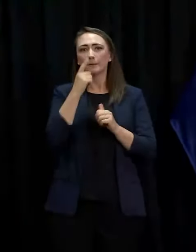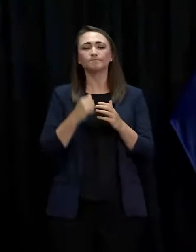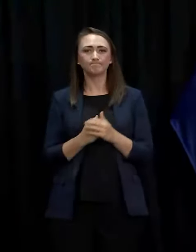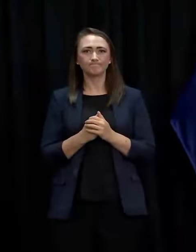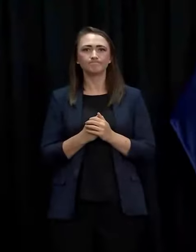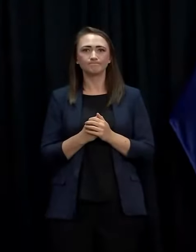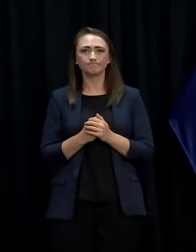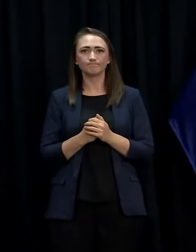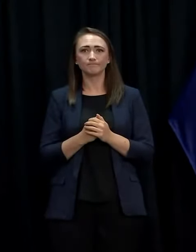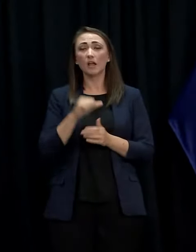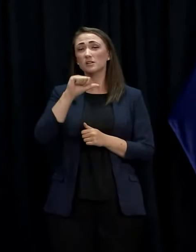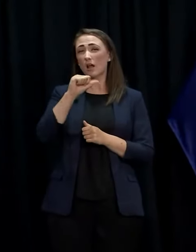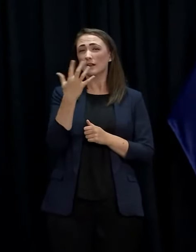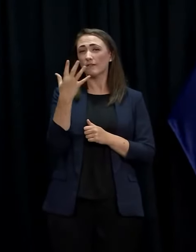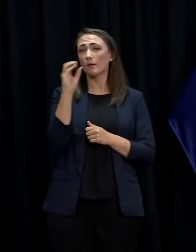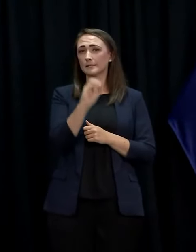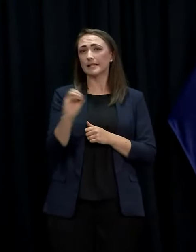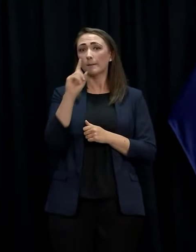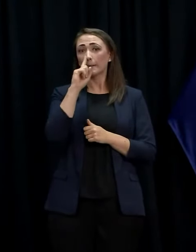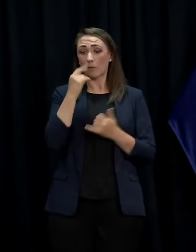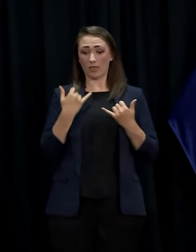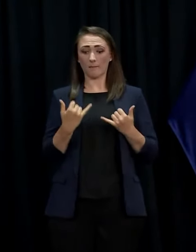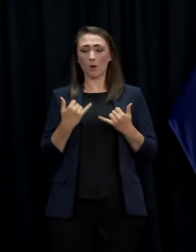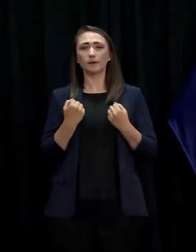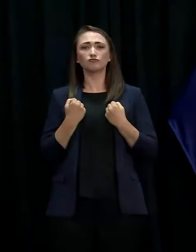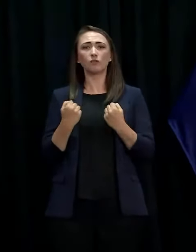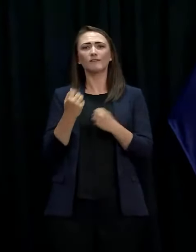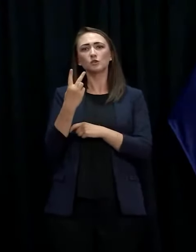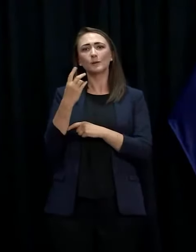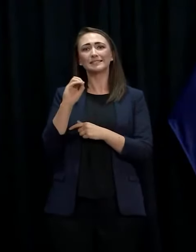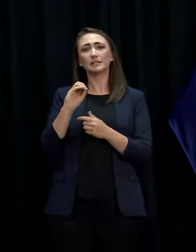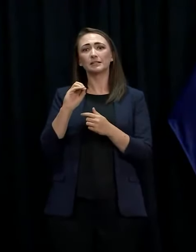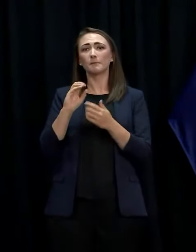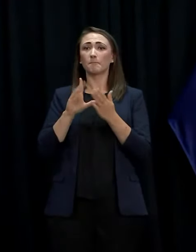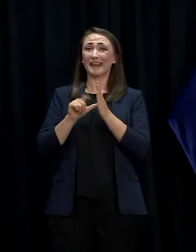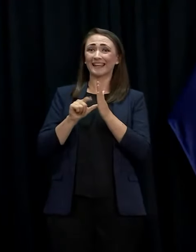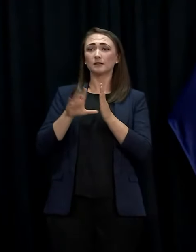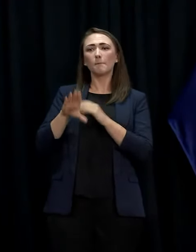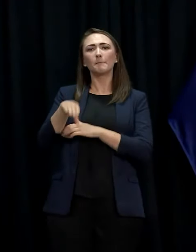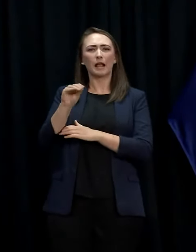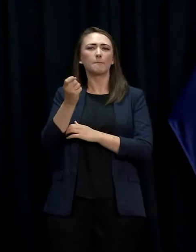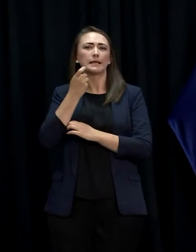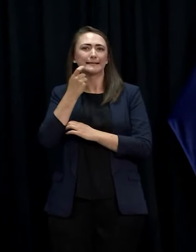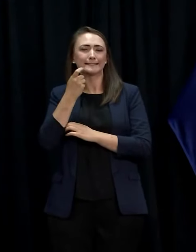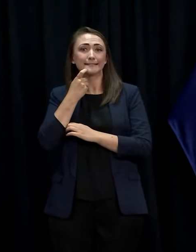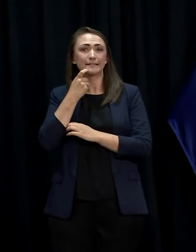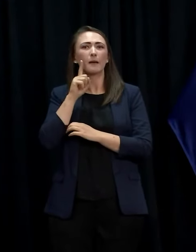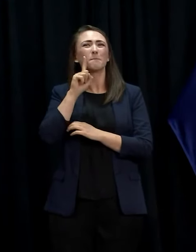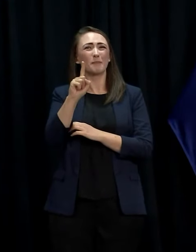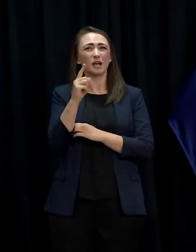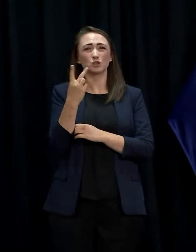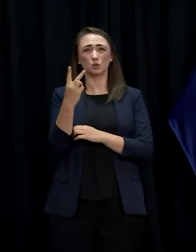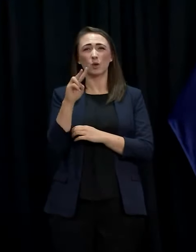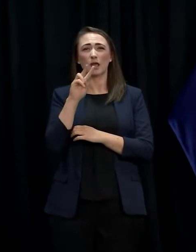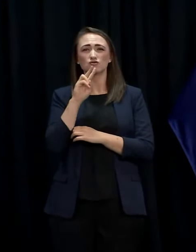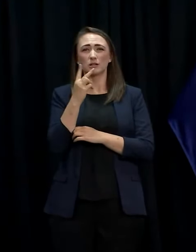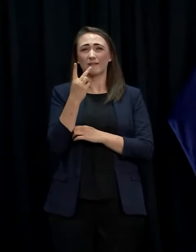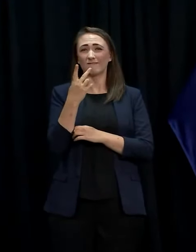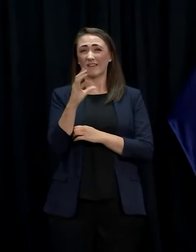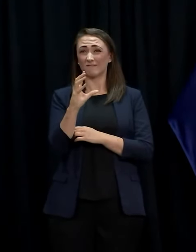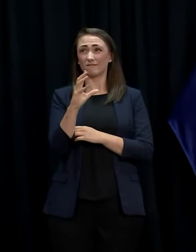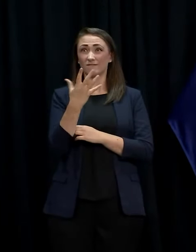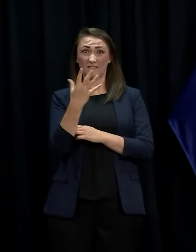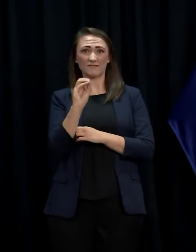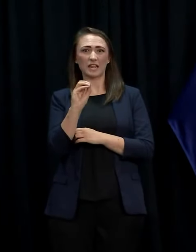RATs within a 20-minute drive. But we know there are about 250,000 people who live in remote rural areas where the access isn't so